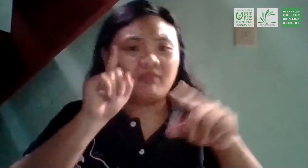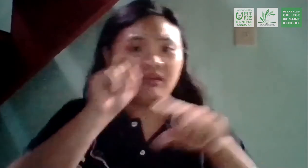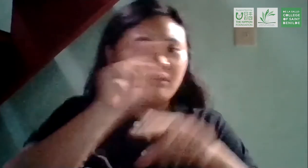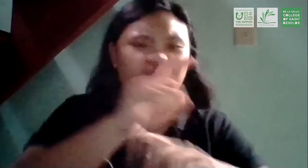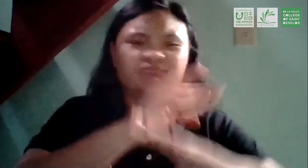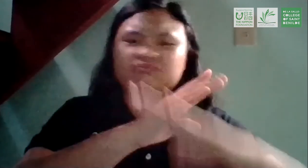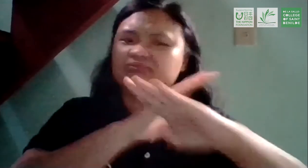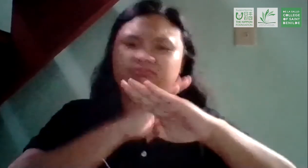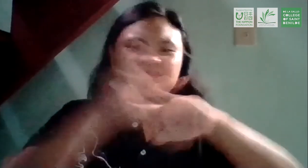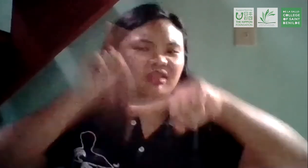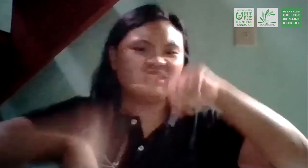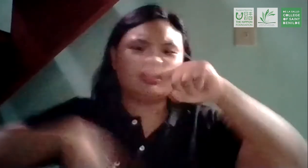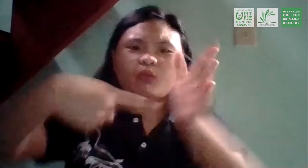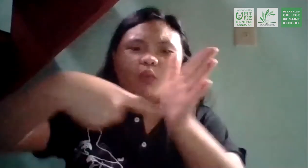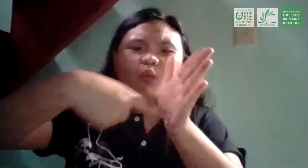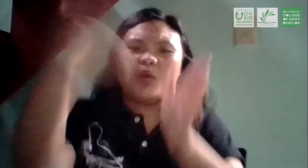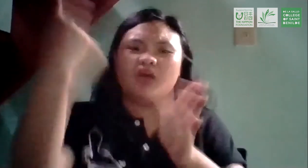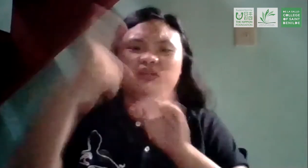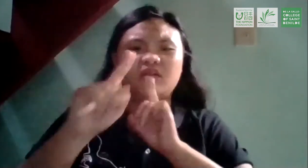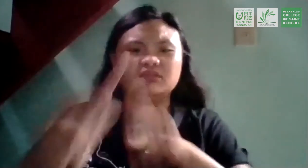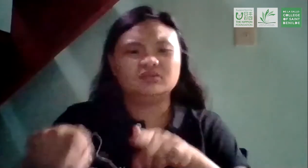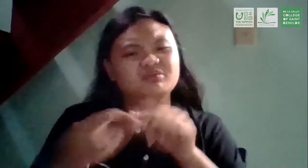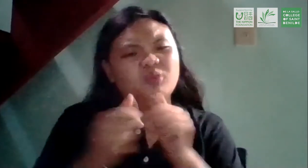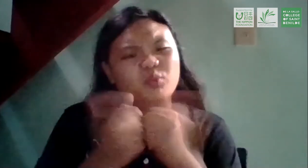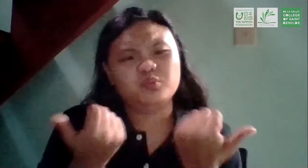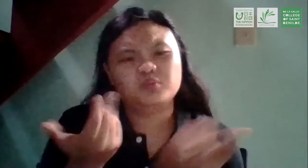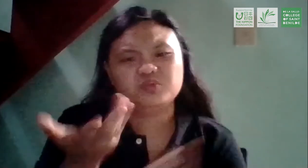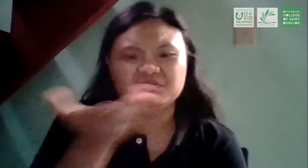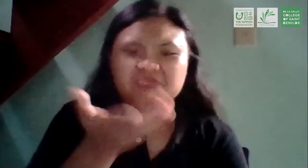edit, but sometimes,